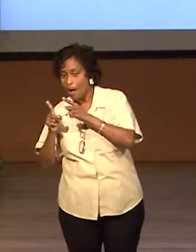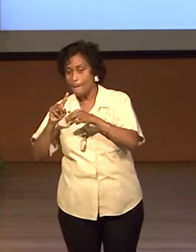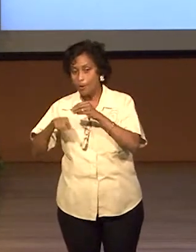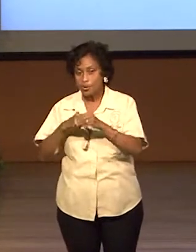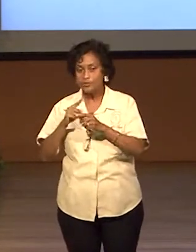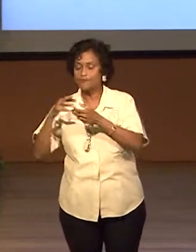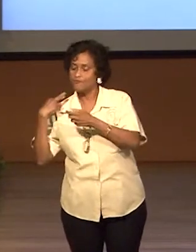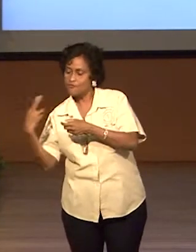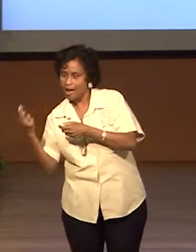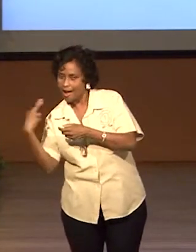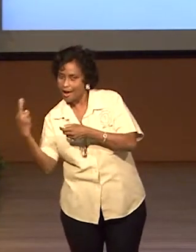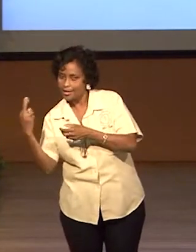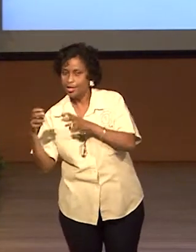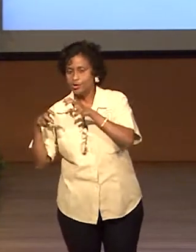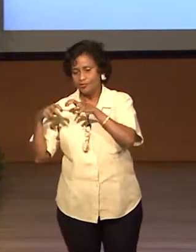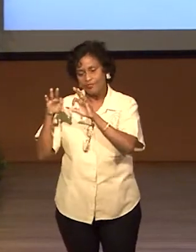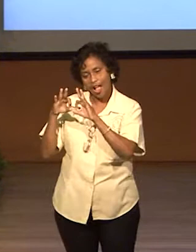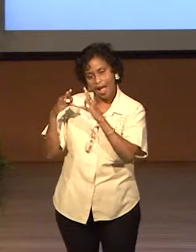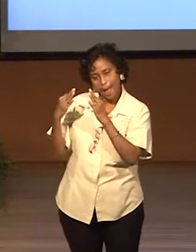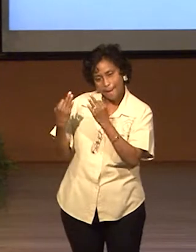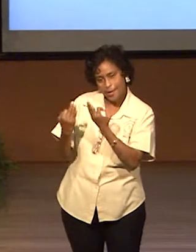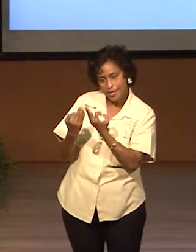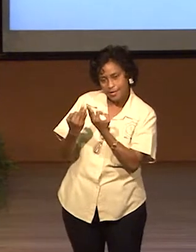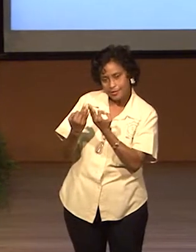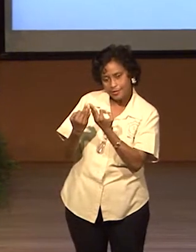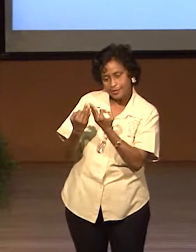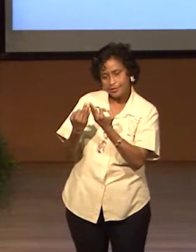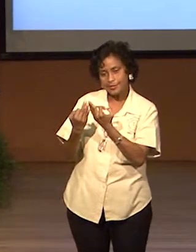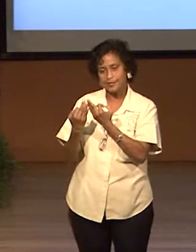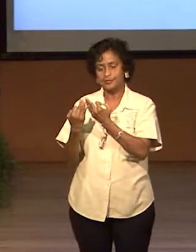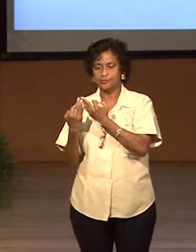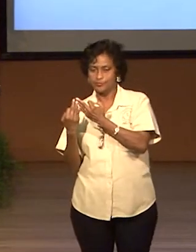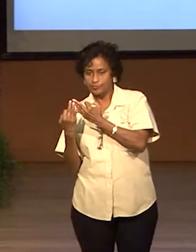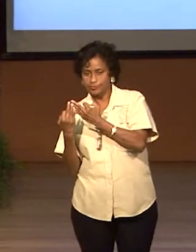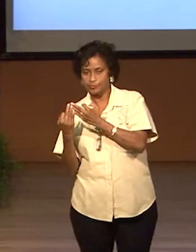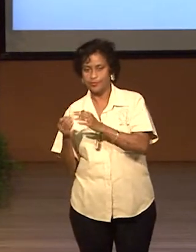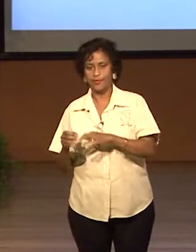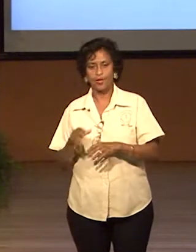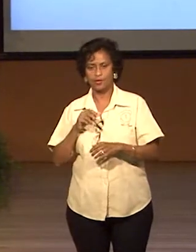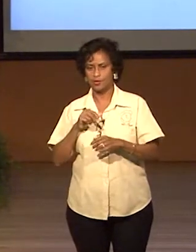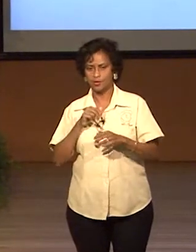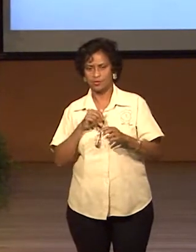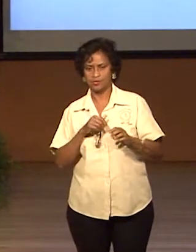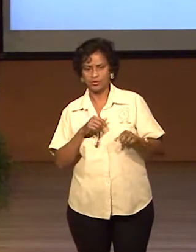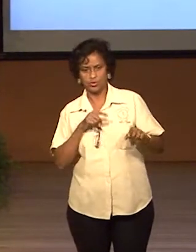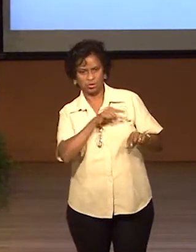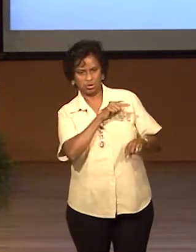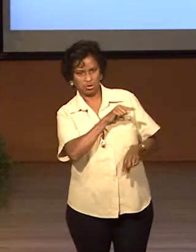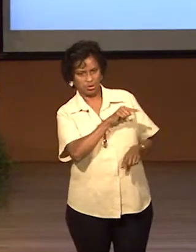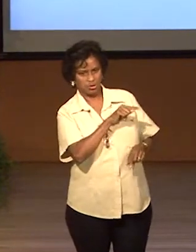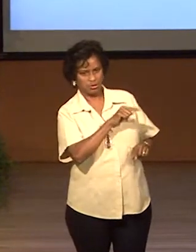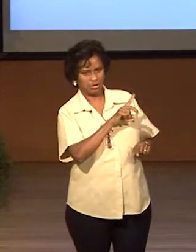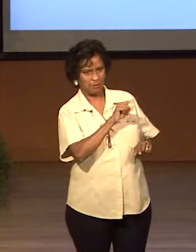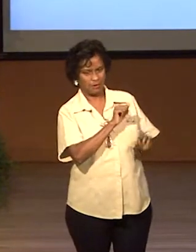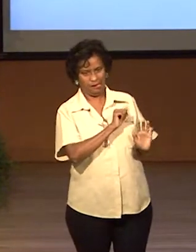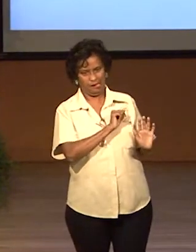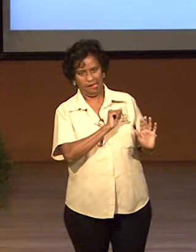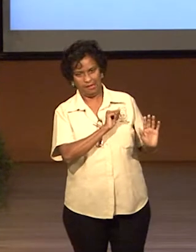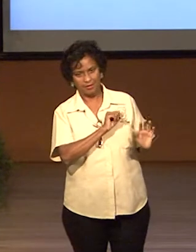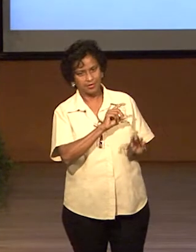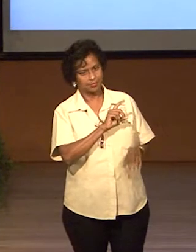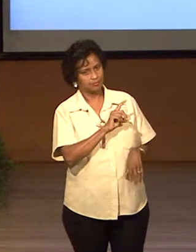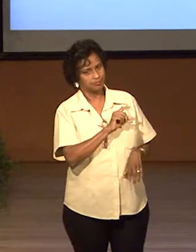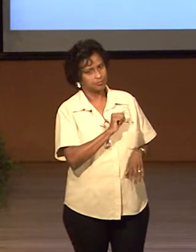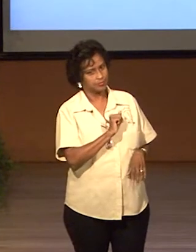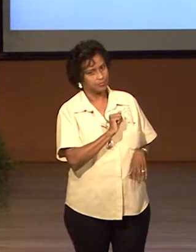or family, and really, instead of pointing it out as a all or nothing kind of suggestion,